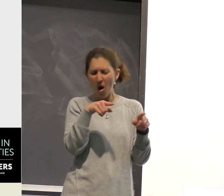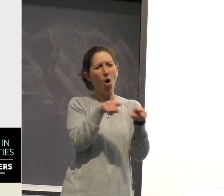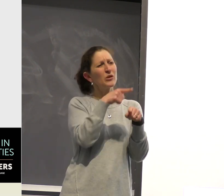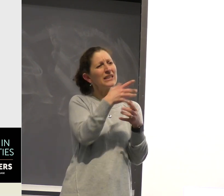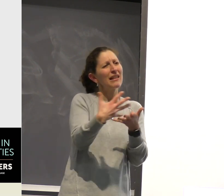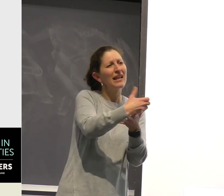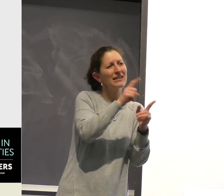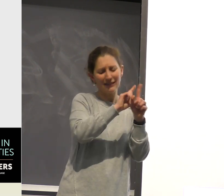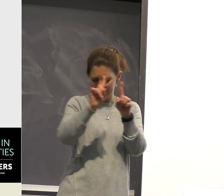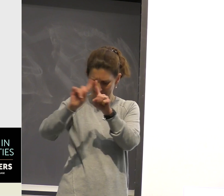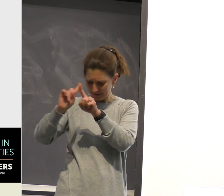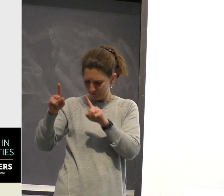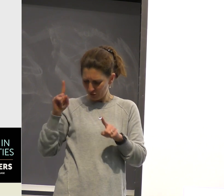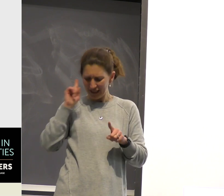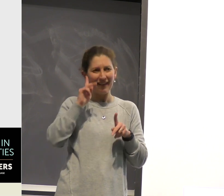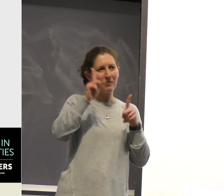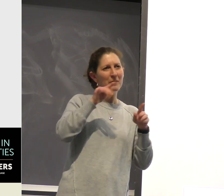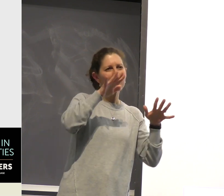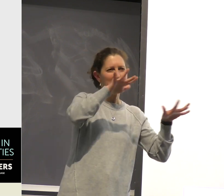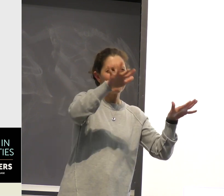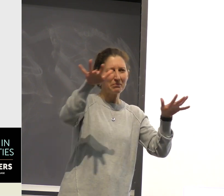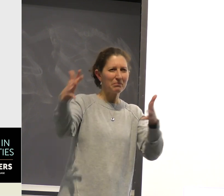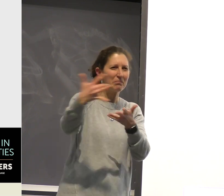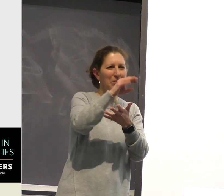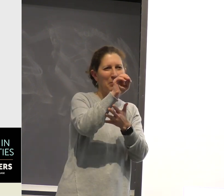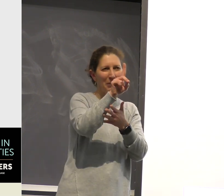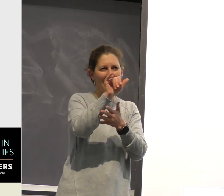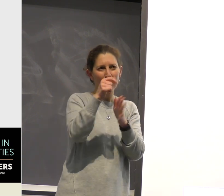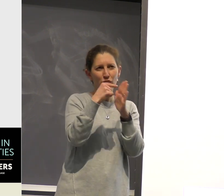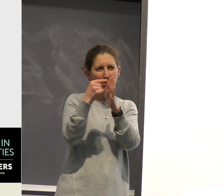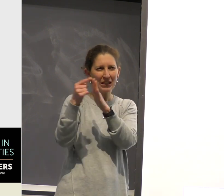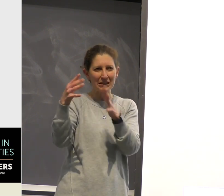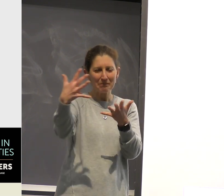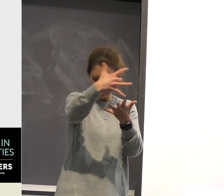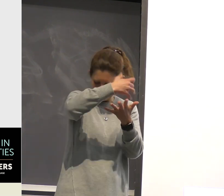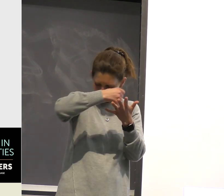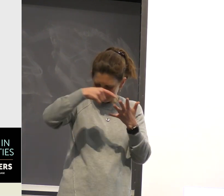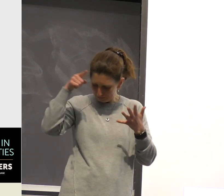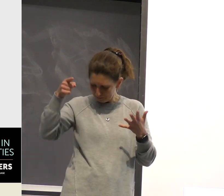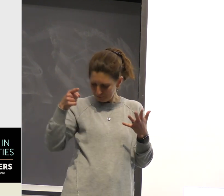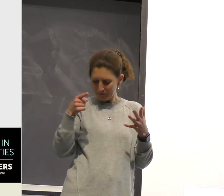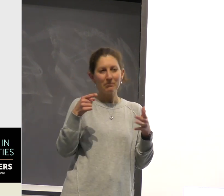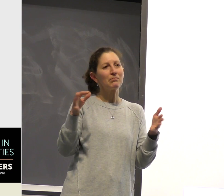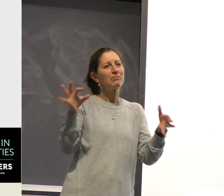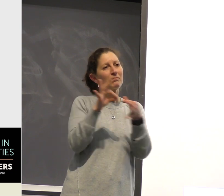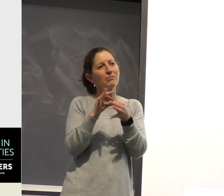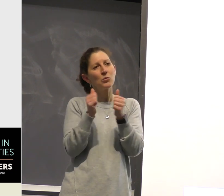Shakespeare. And he is also collecting representations of deaf people in the media and